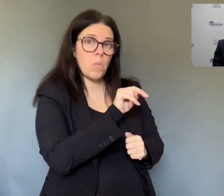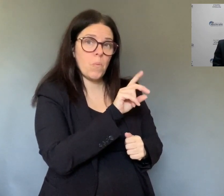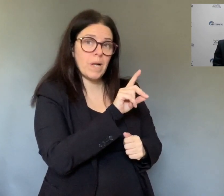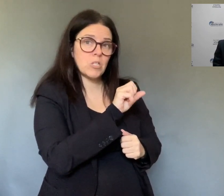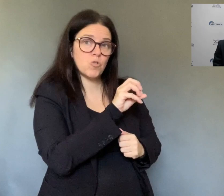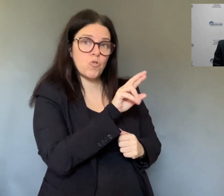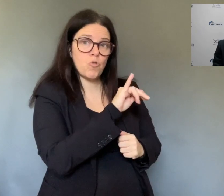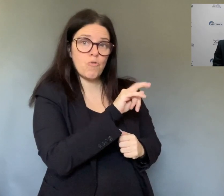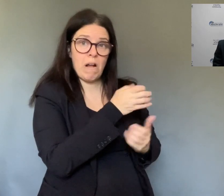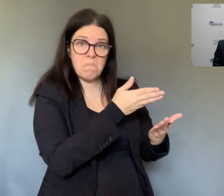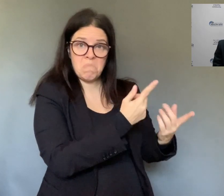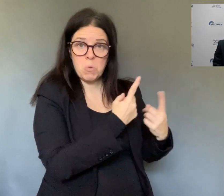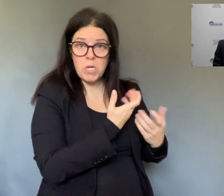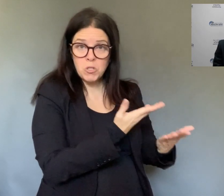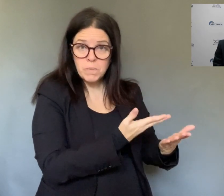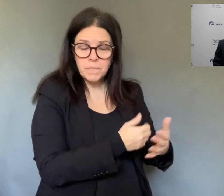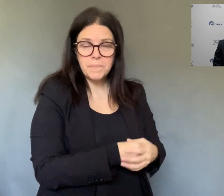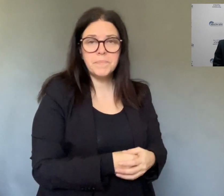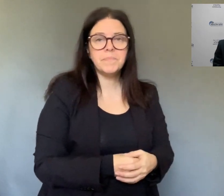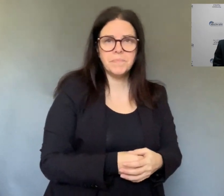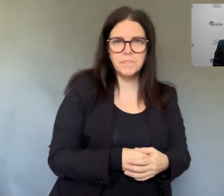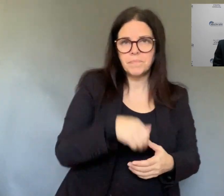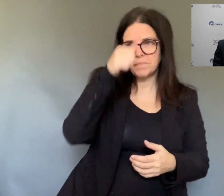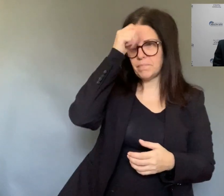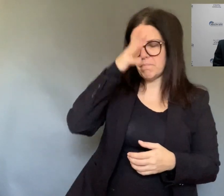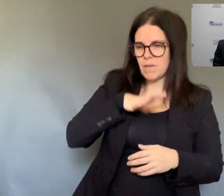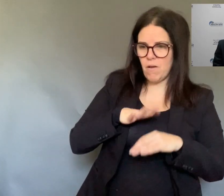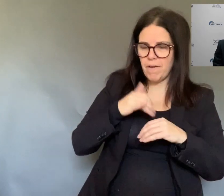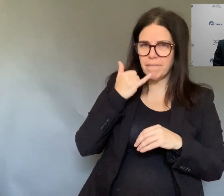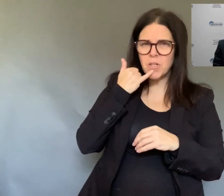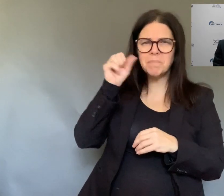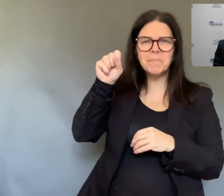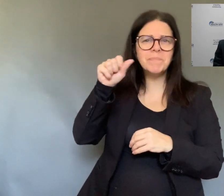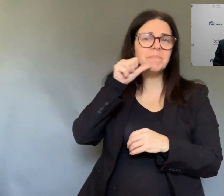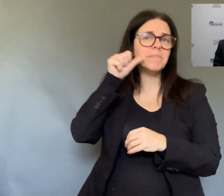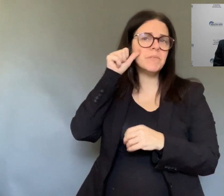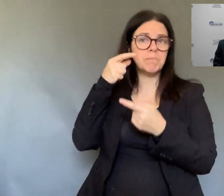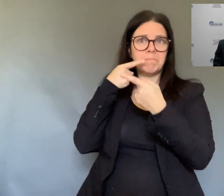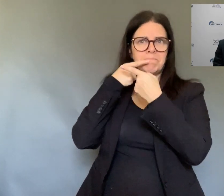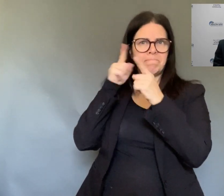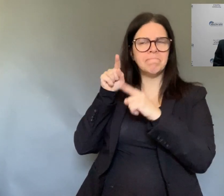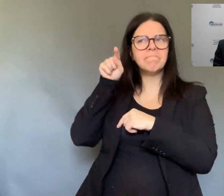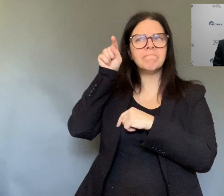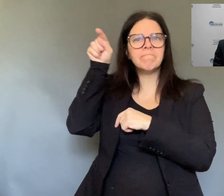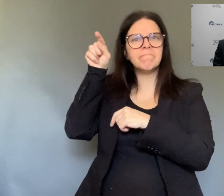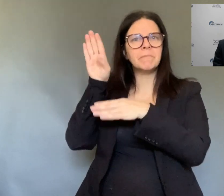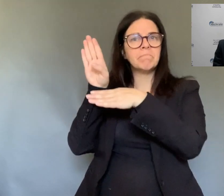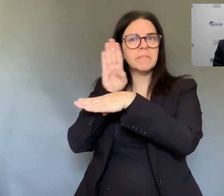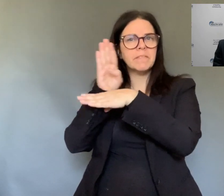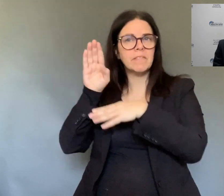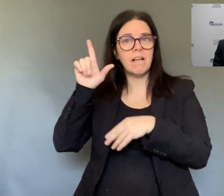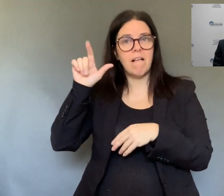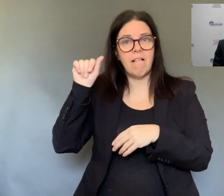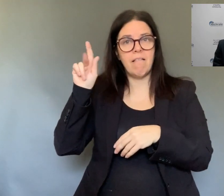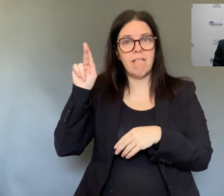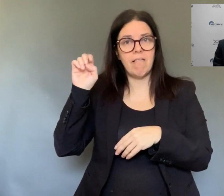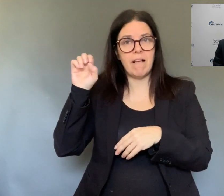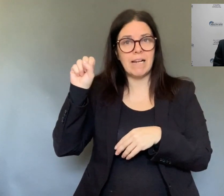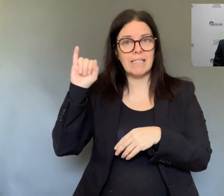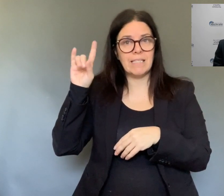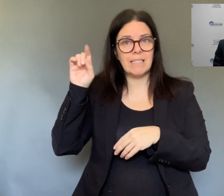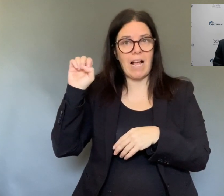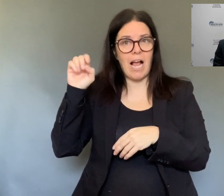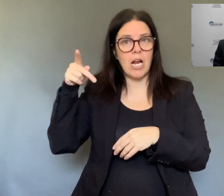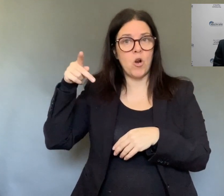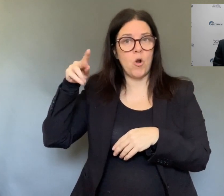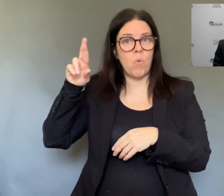Just a question about yesterday's statement about Lakeside Produce and the cases there. There were a